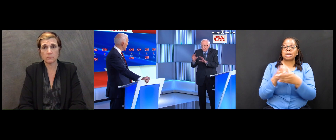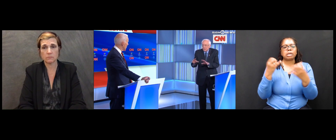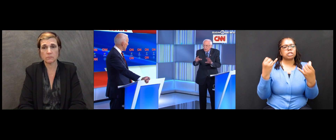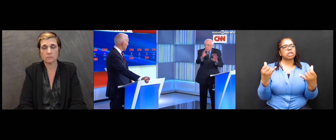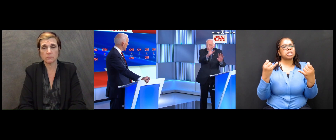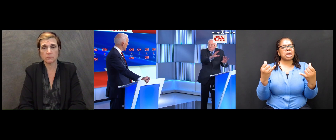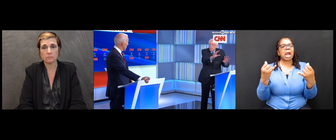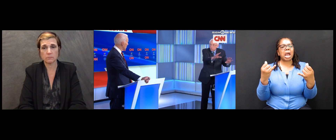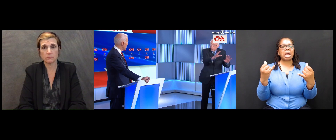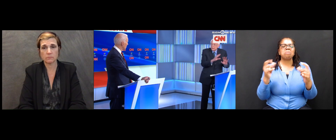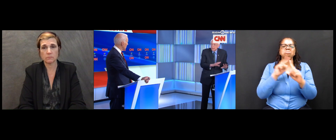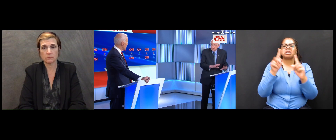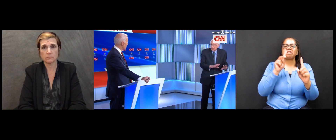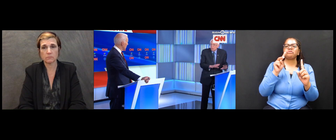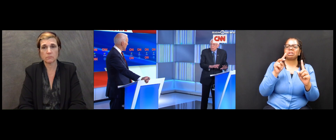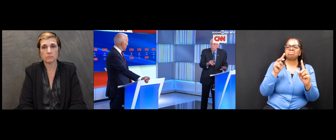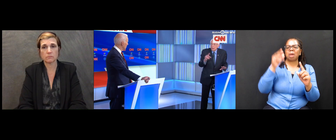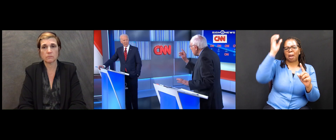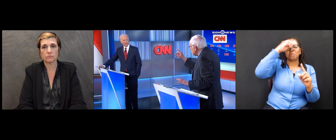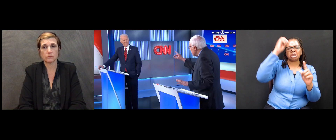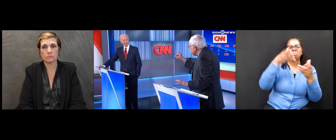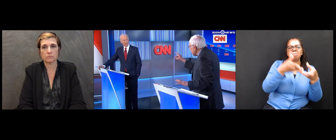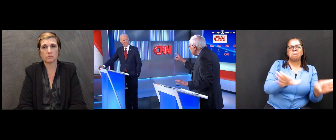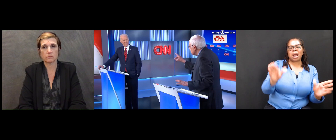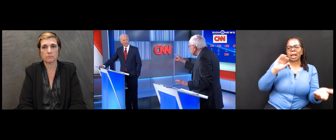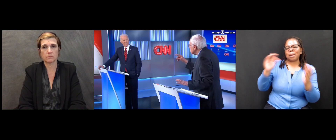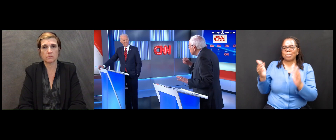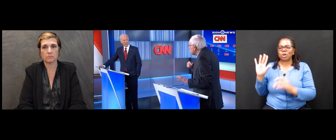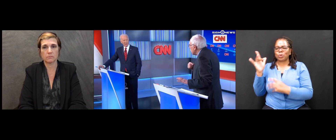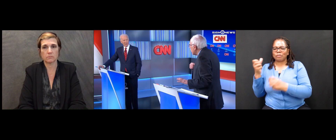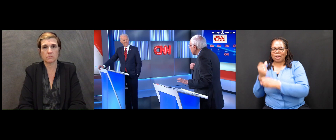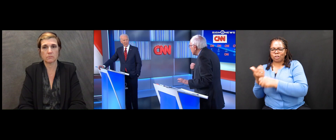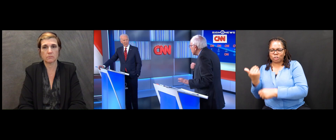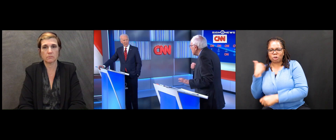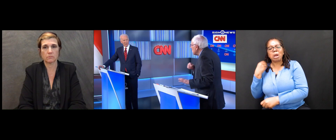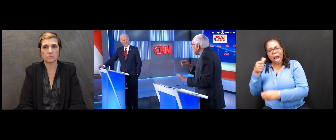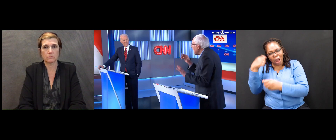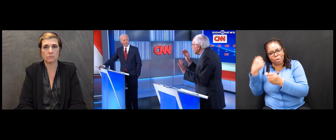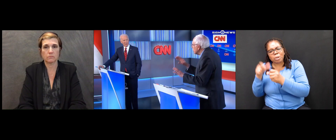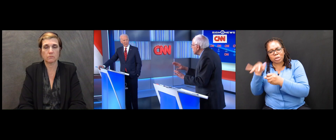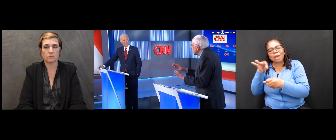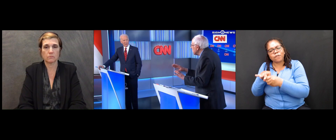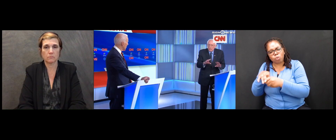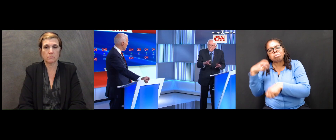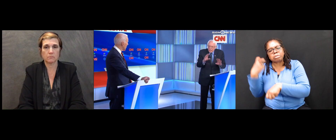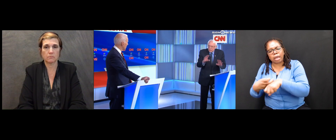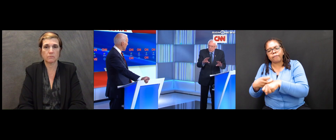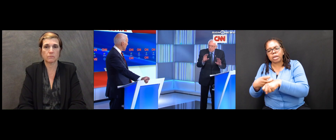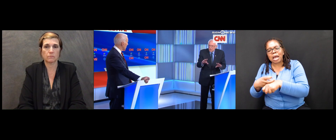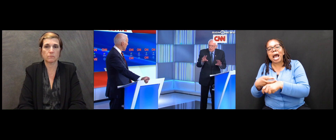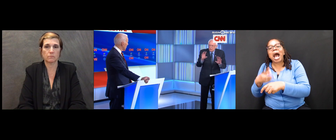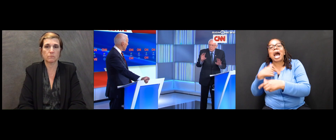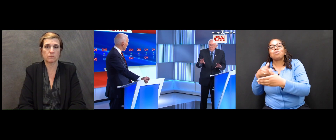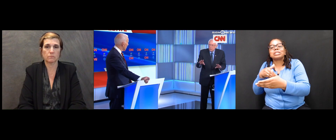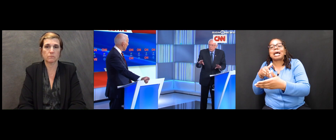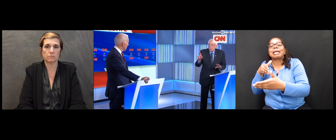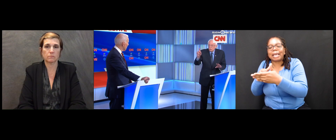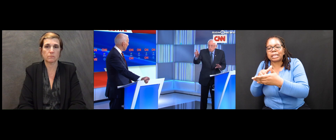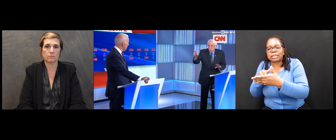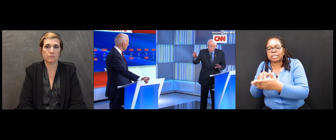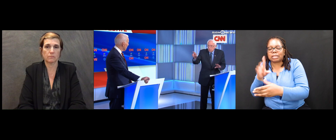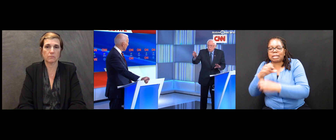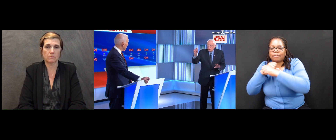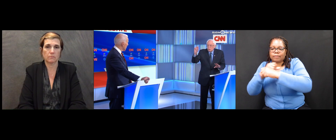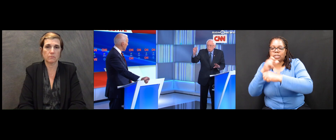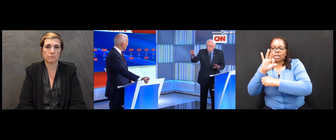little bit differently than it was 25 years ago. I remember that vote. It was a very hard vote. I voted against the Defense of Marriage Act.